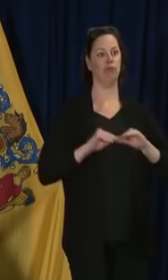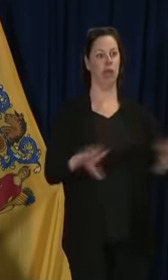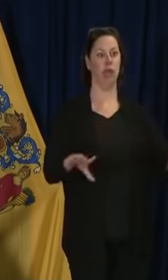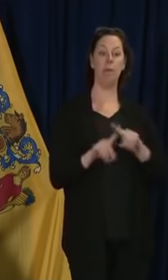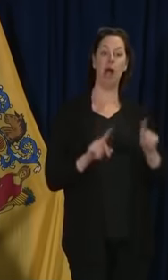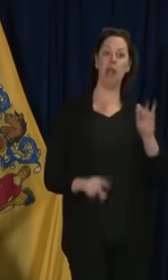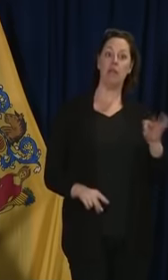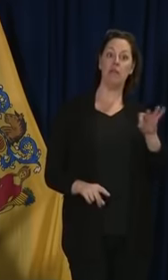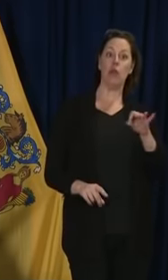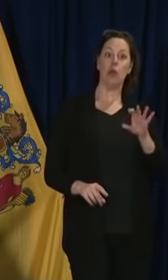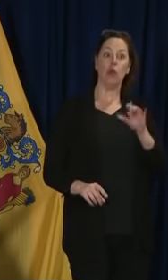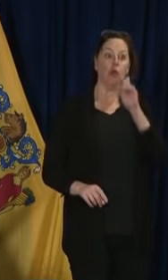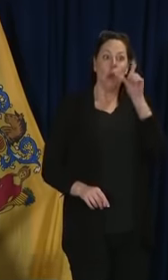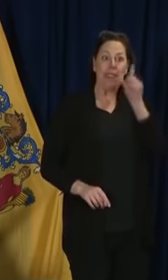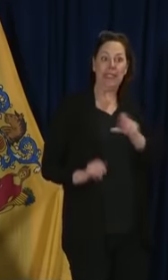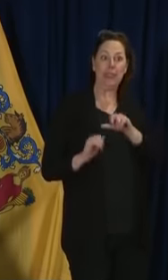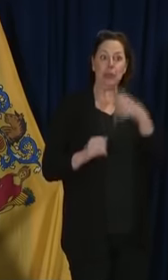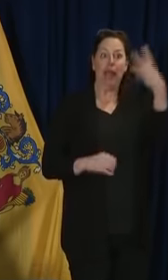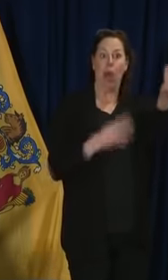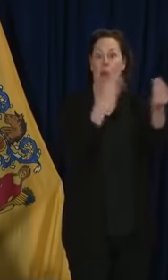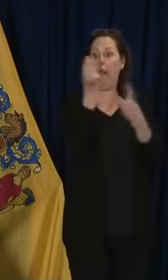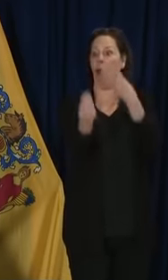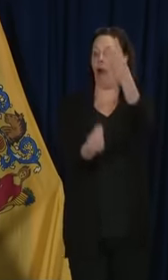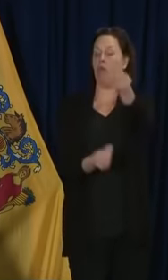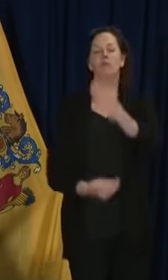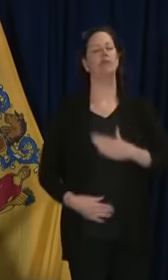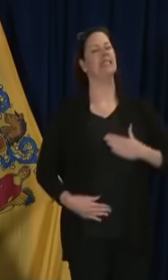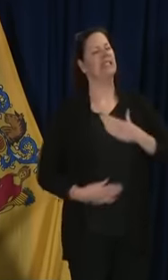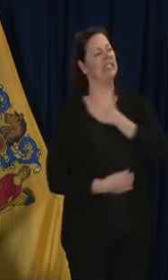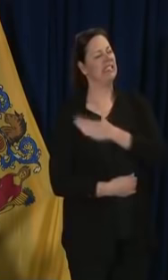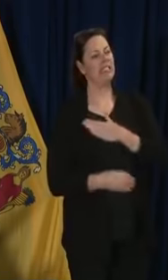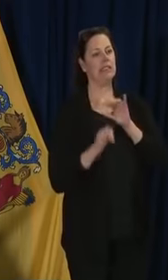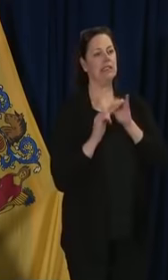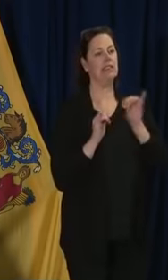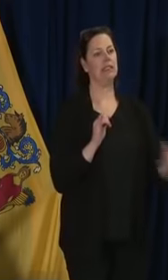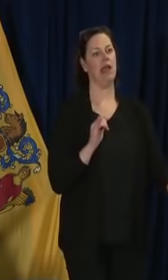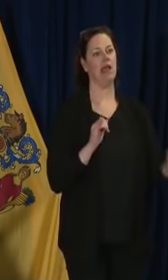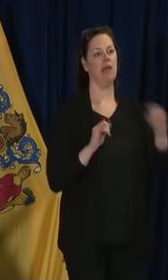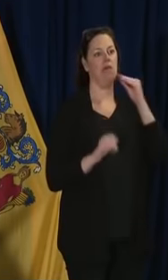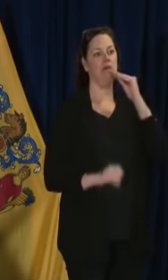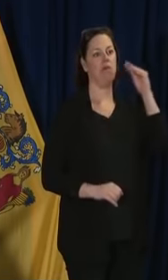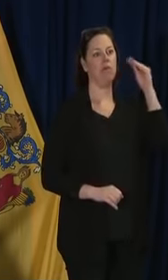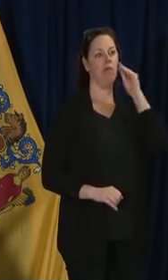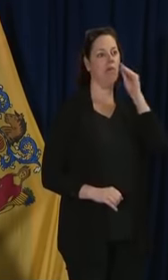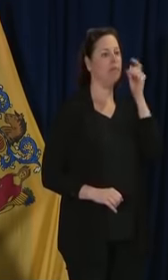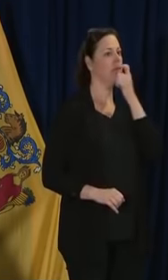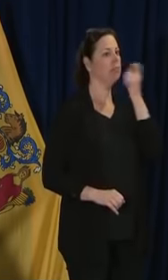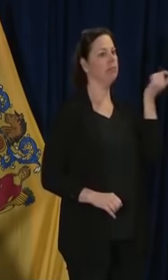need to be out, please, please, please just stay home.